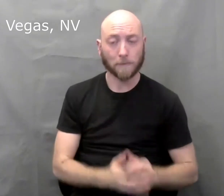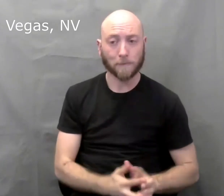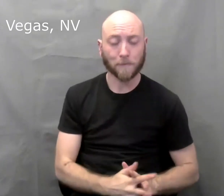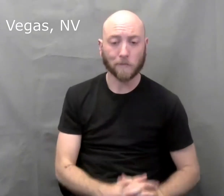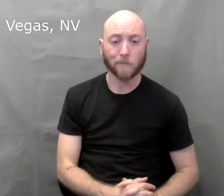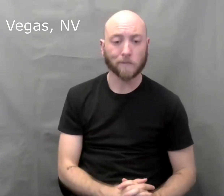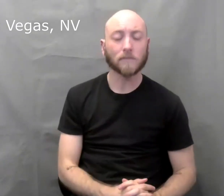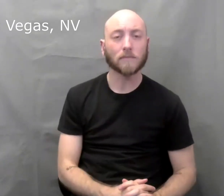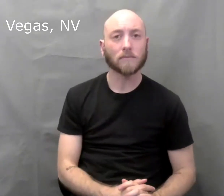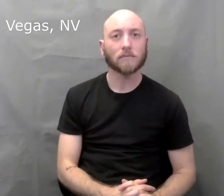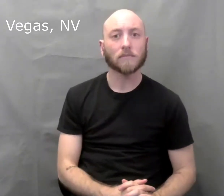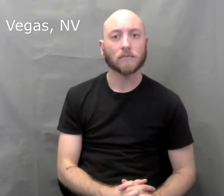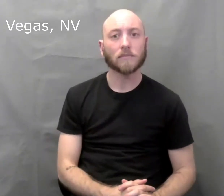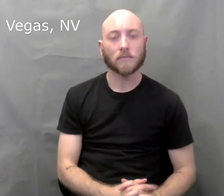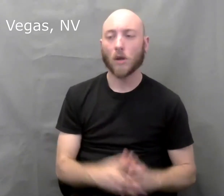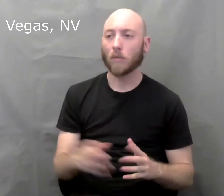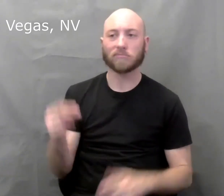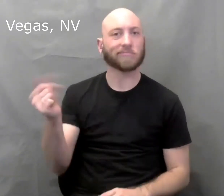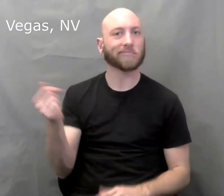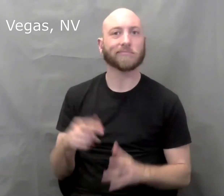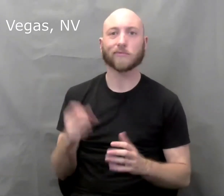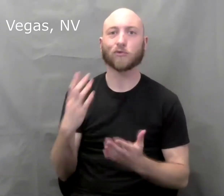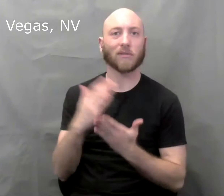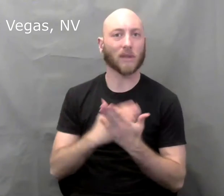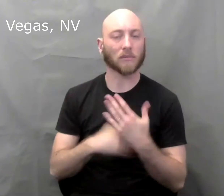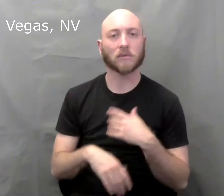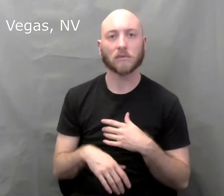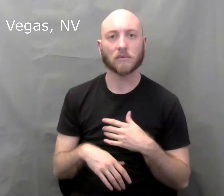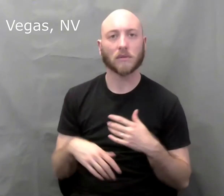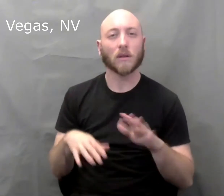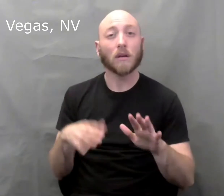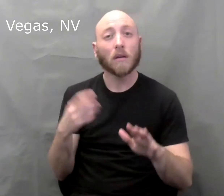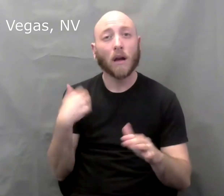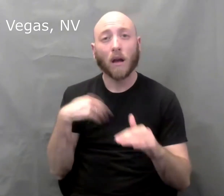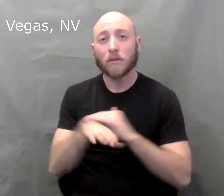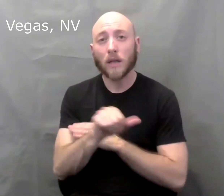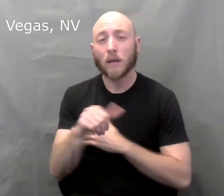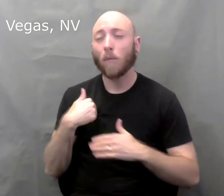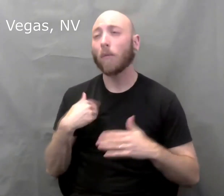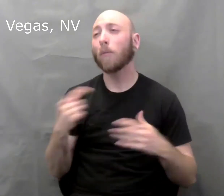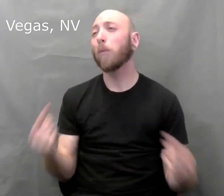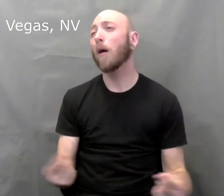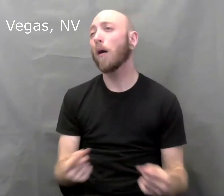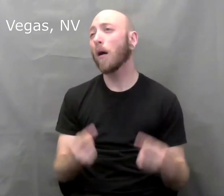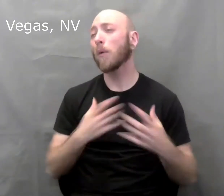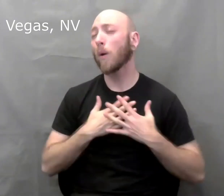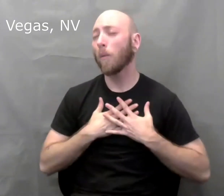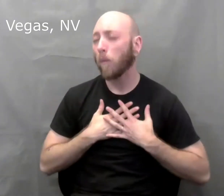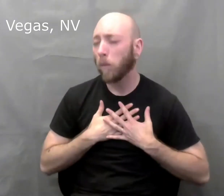And we started going through the steps right away. I was in so much pain when I first got here that I would have done anything for